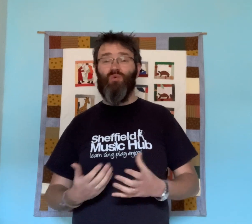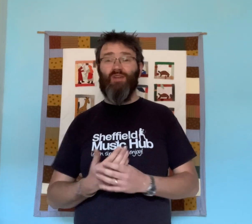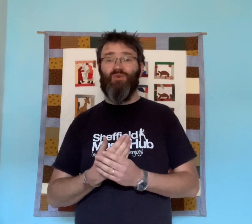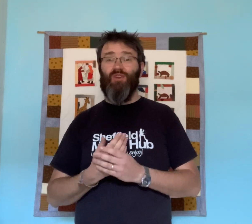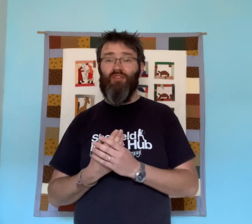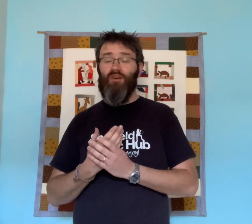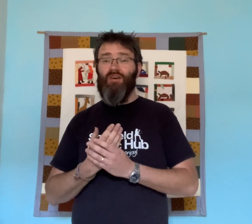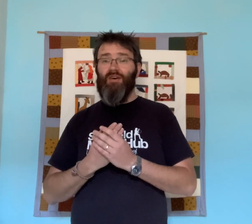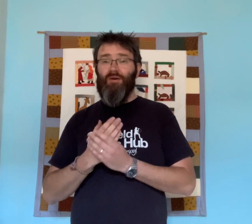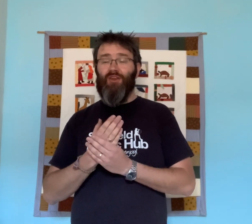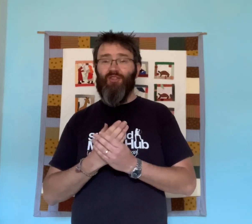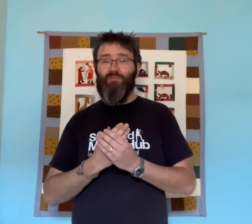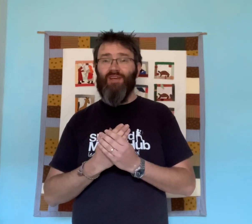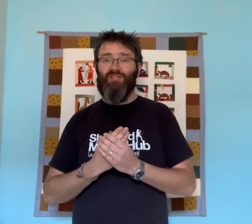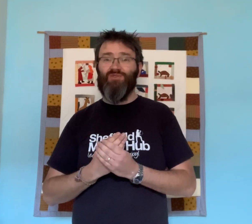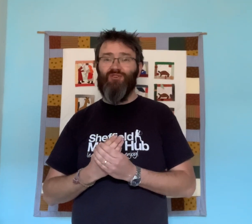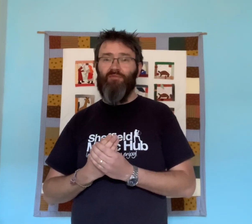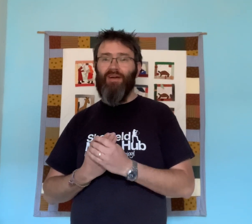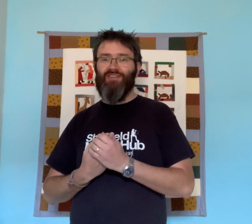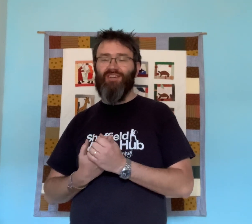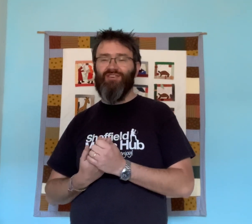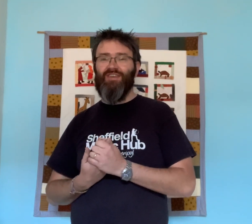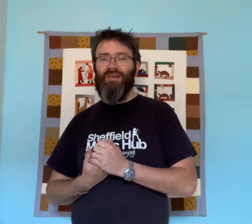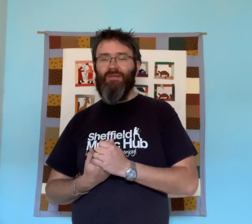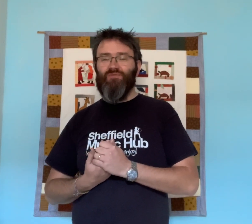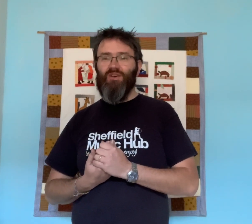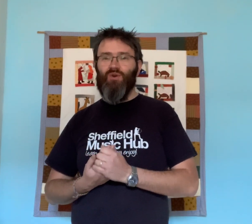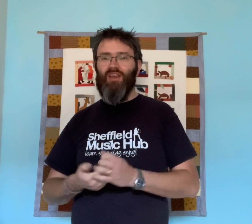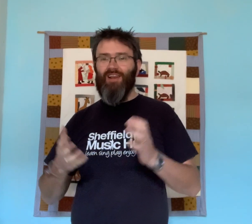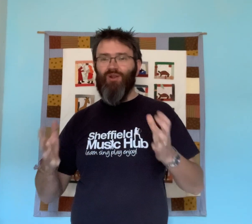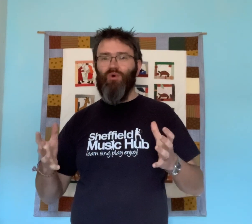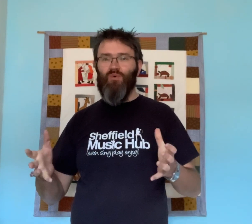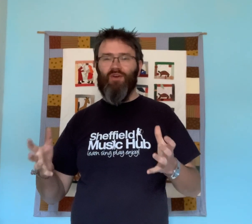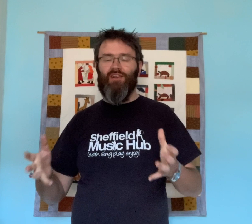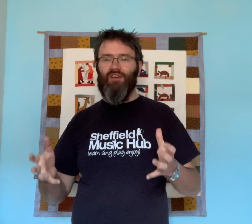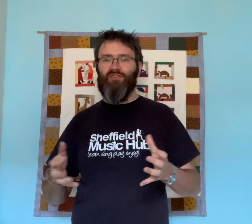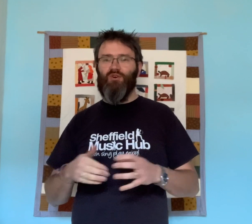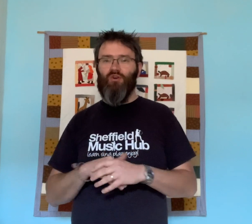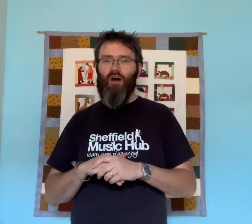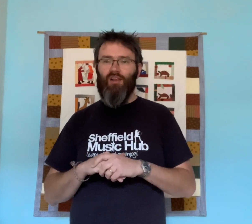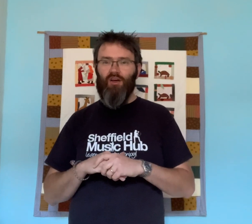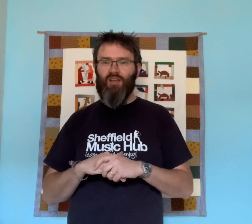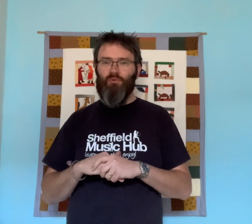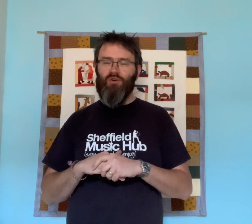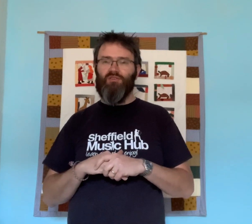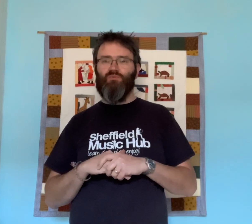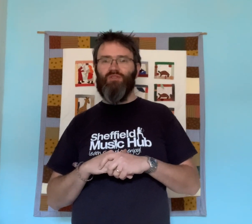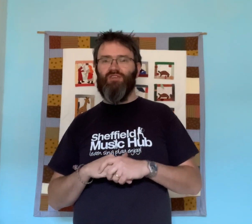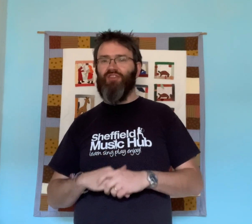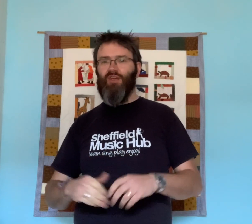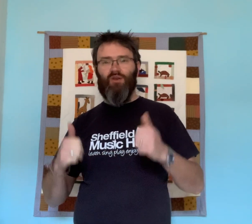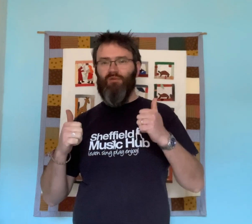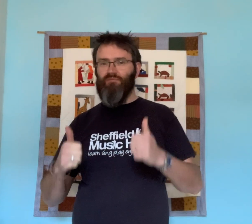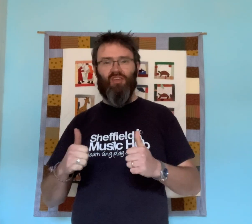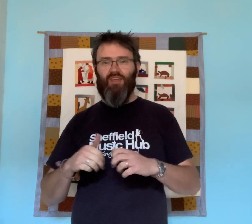to another place using your imagination. So in a little while we're going to learn the song I Like Books, which I think you're going to